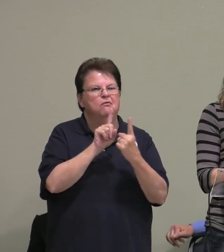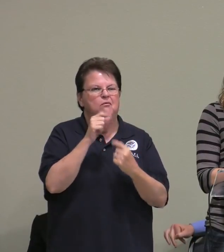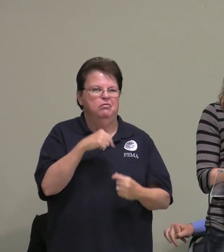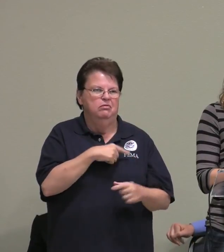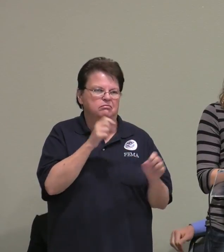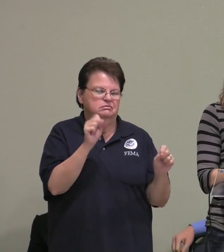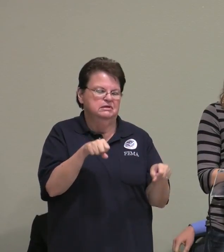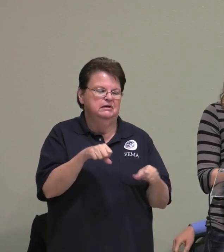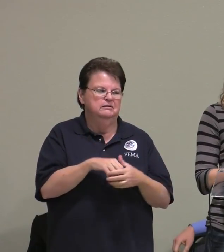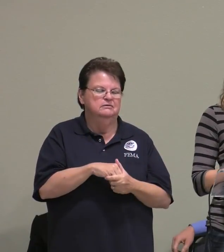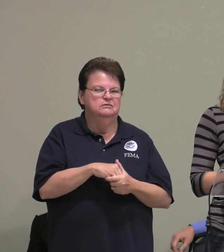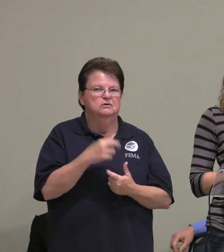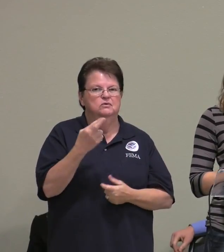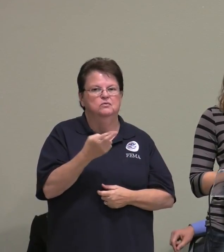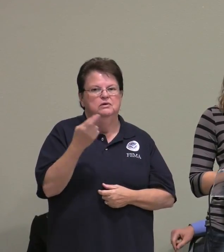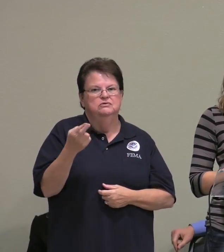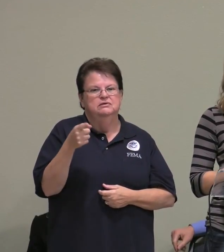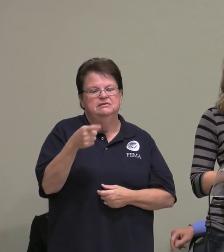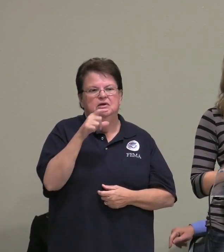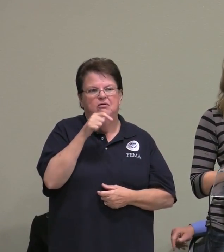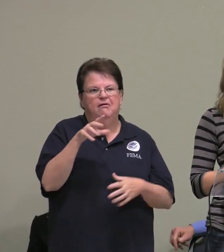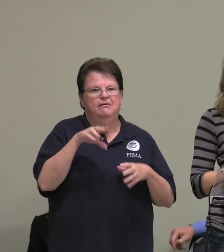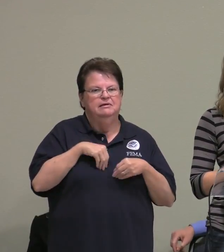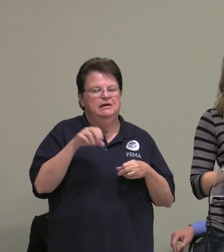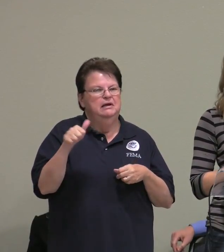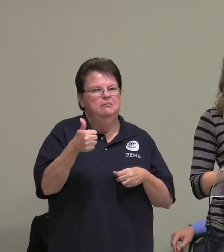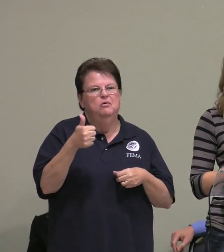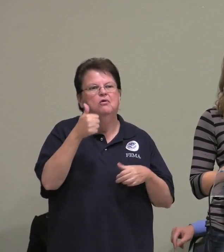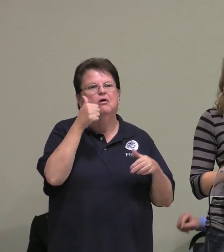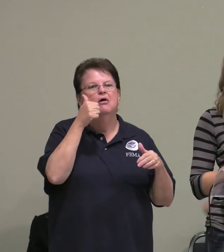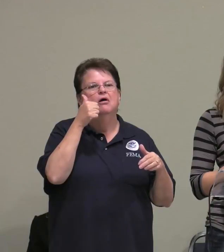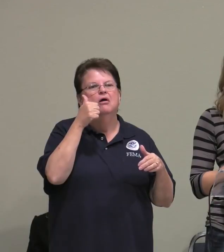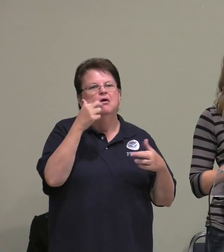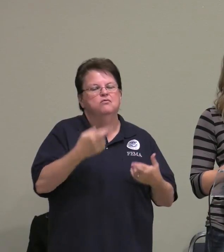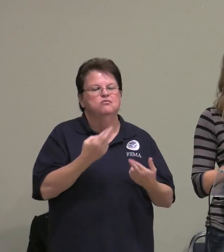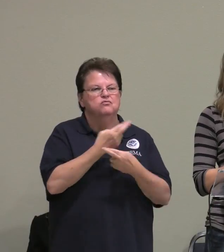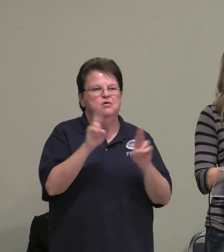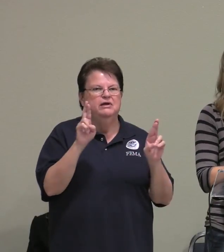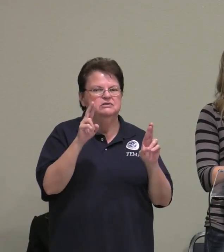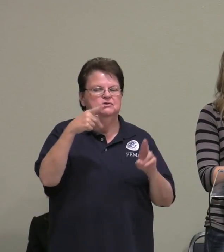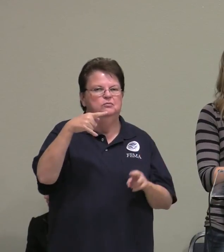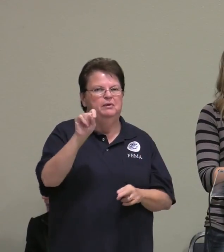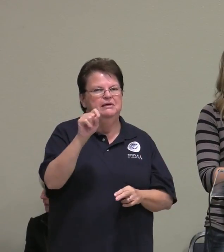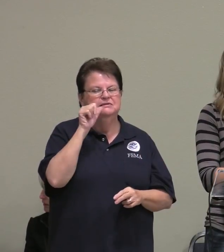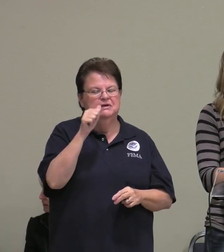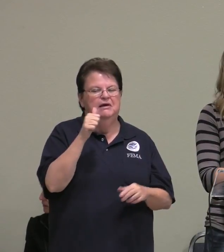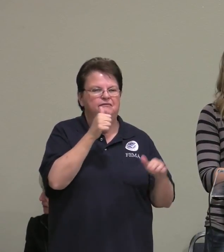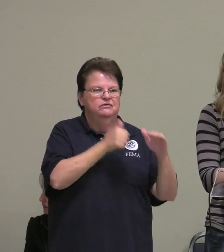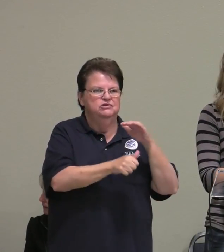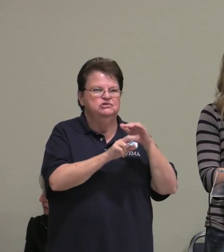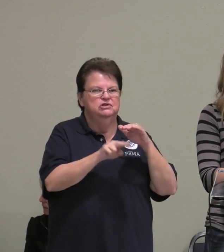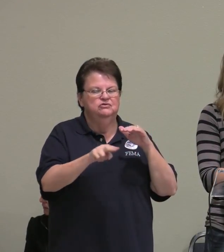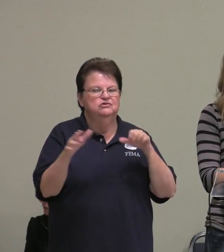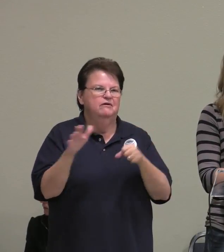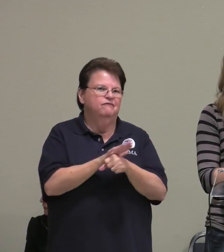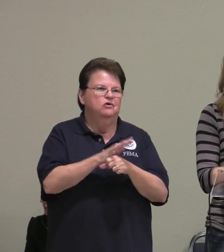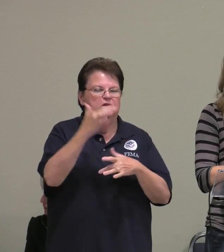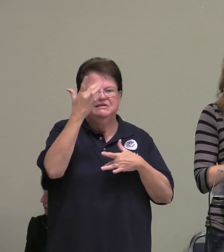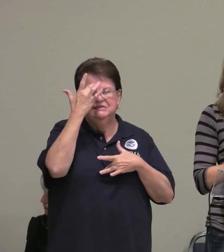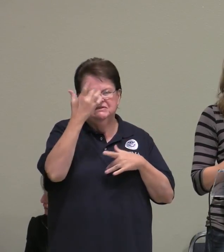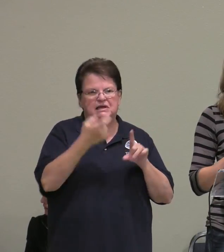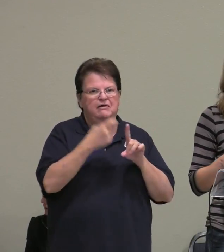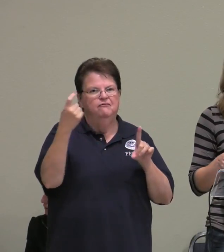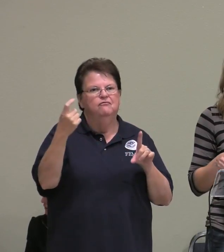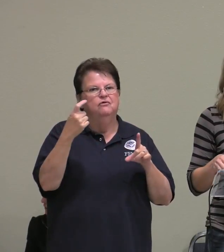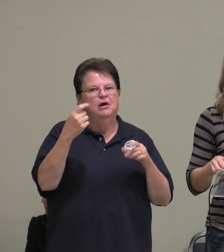So here we go. Resources say you are not taking any more rescued pets. Why? If our shelters are full and the animals are sick from